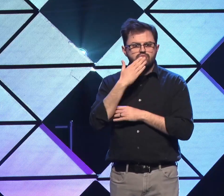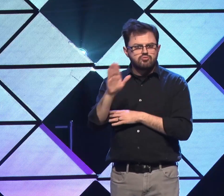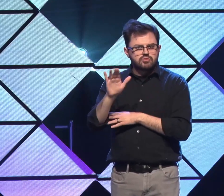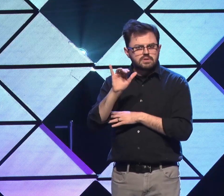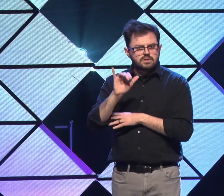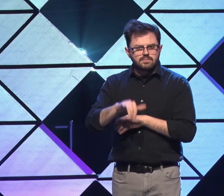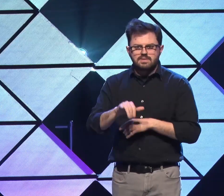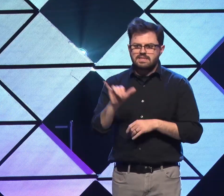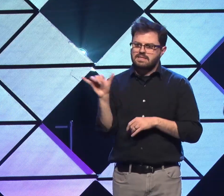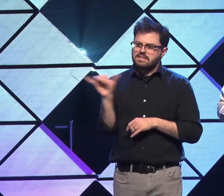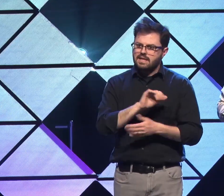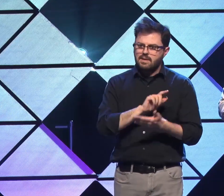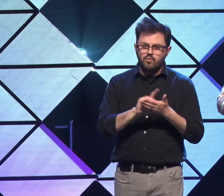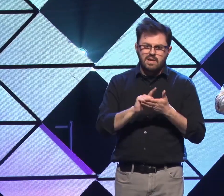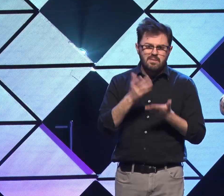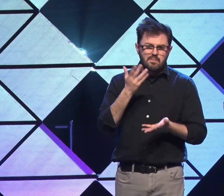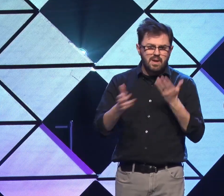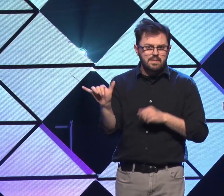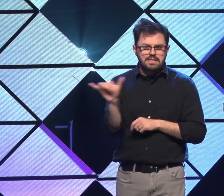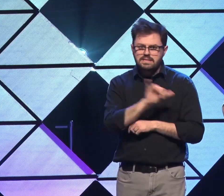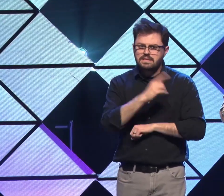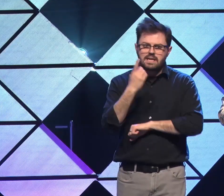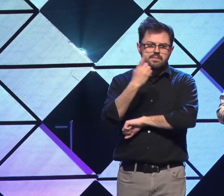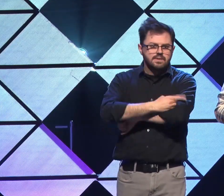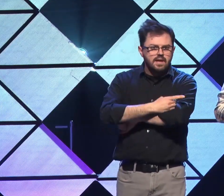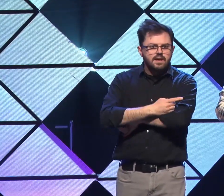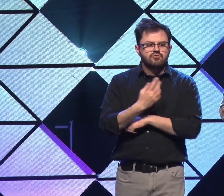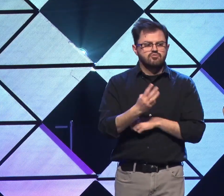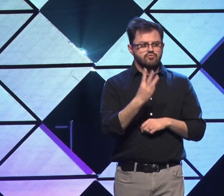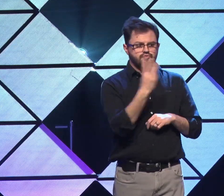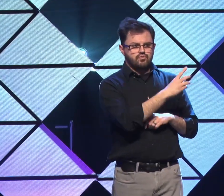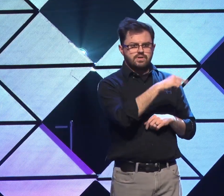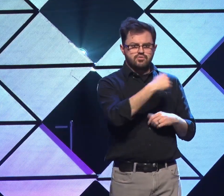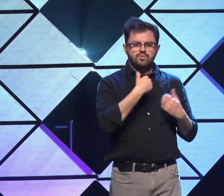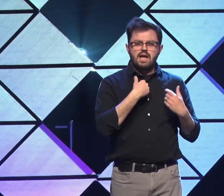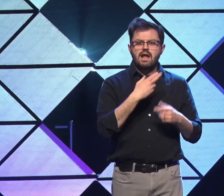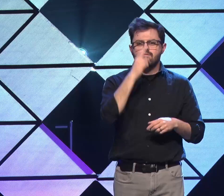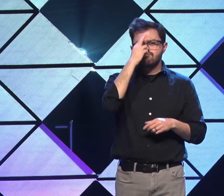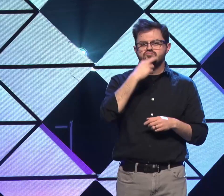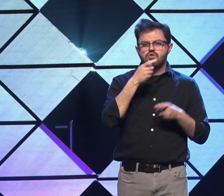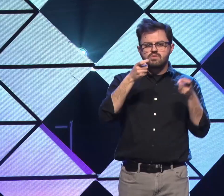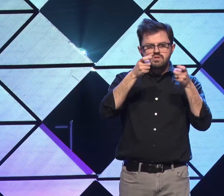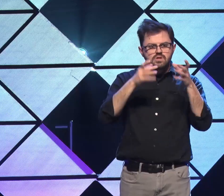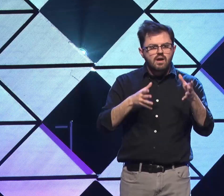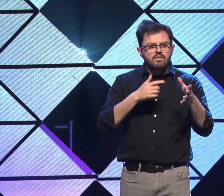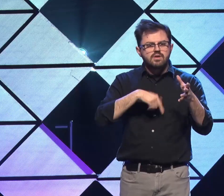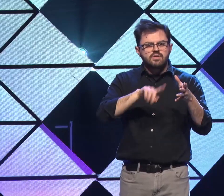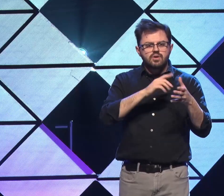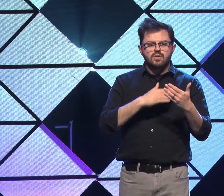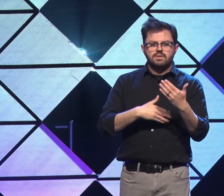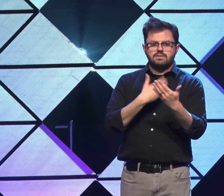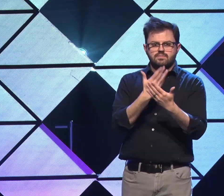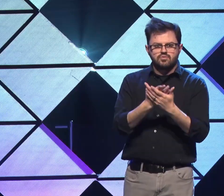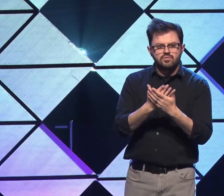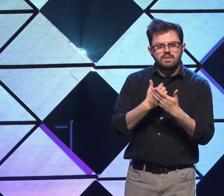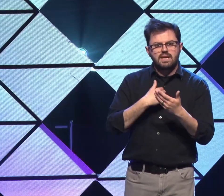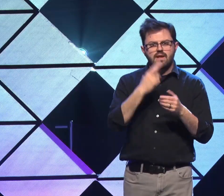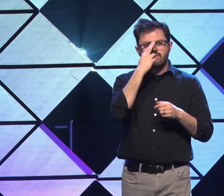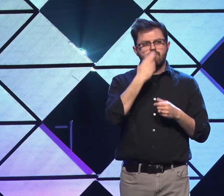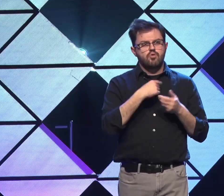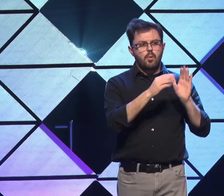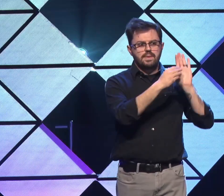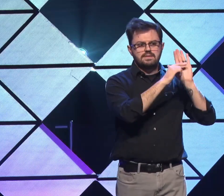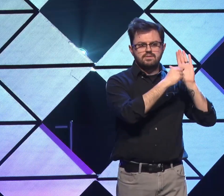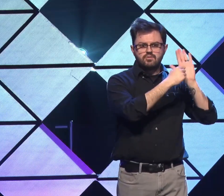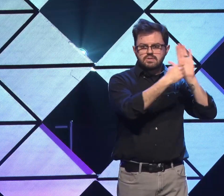on the west, the Roman governor would come in, swords ablazing, spears ablazing, the Roman symbol for peace ablazing, the Pax Romana,